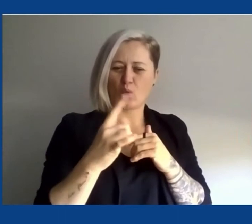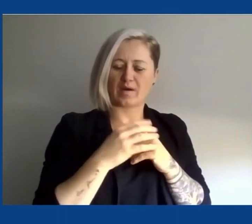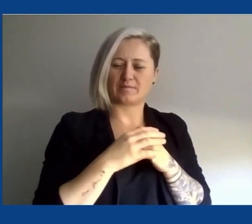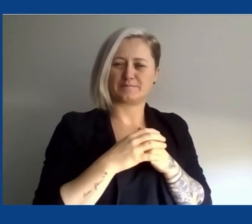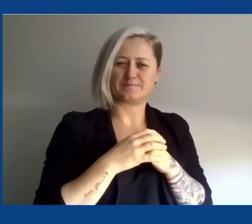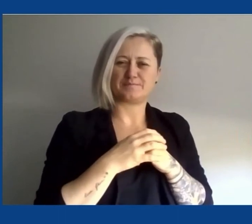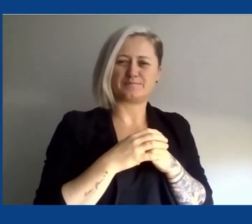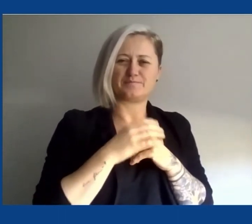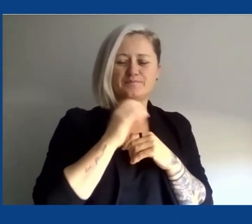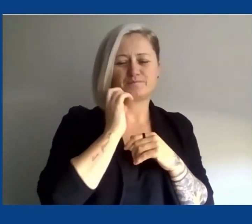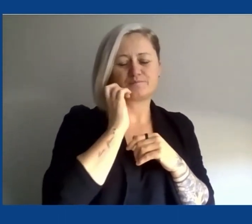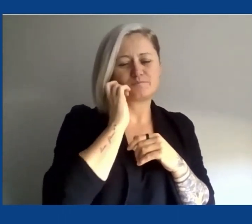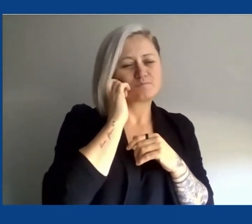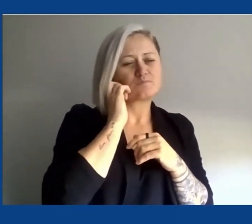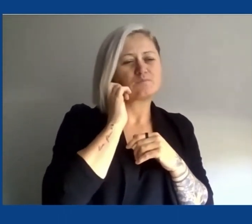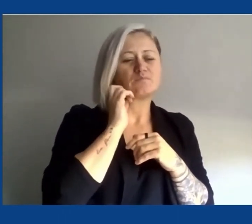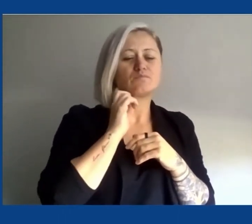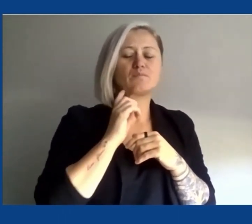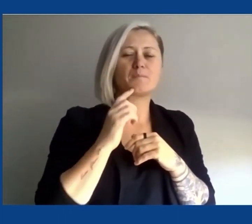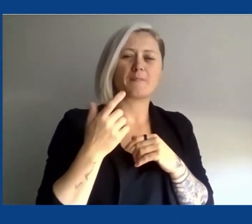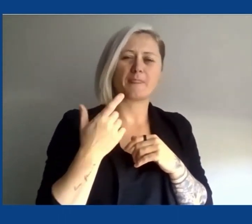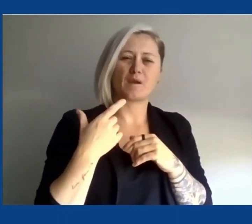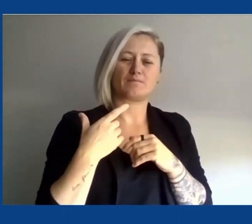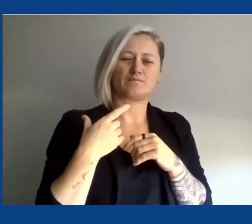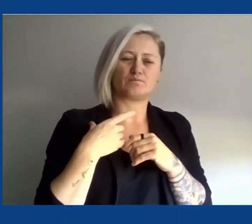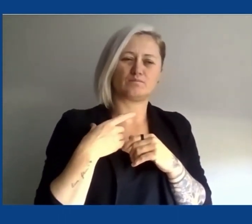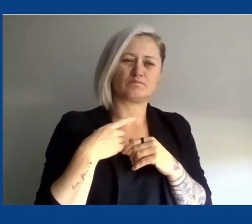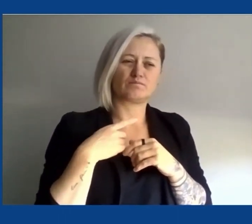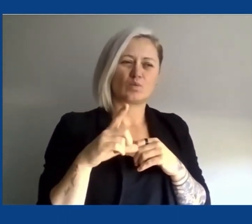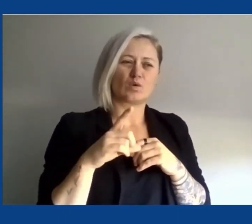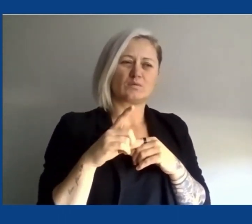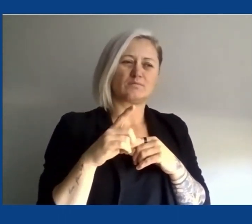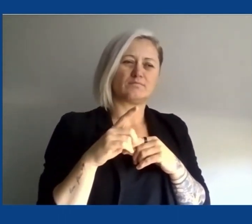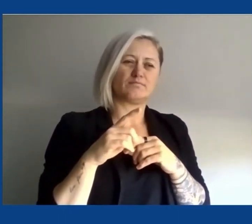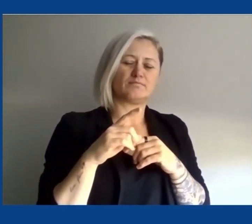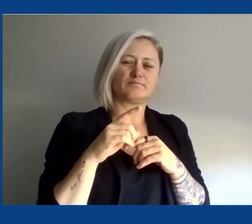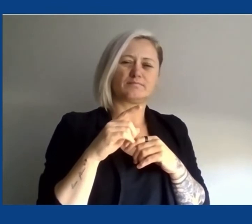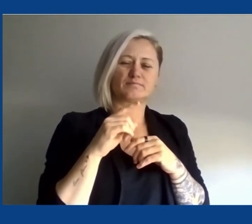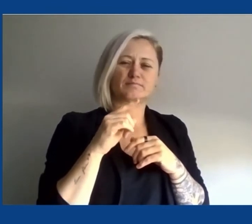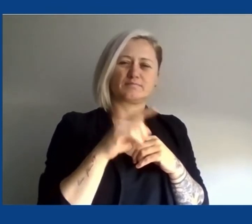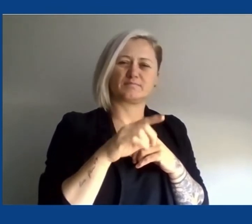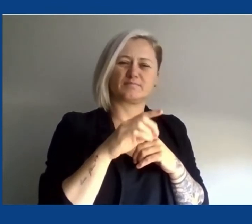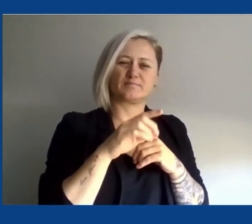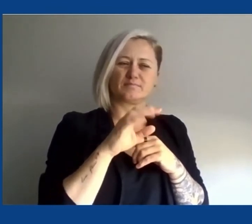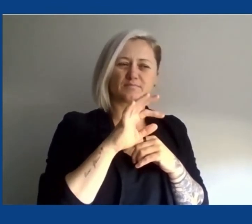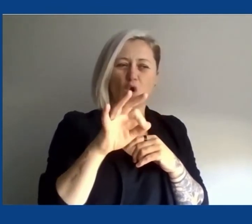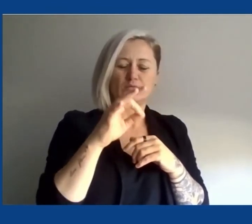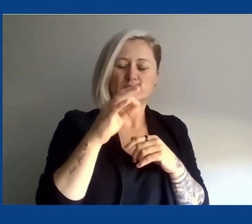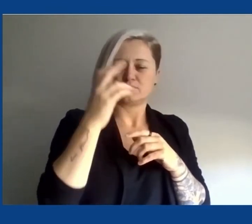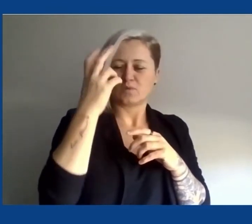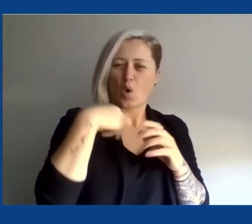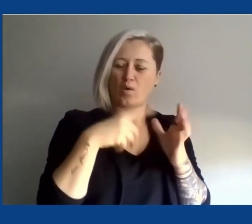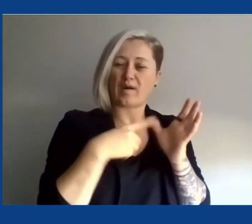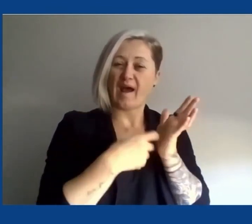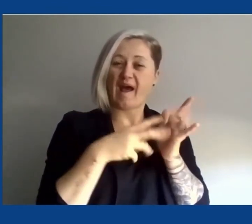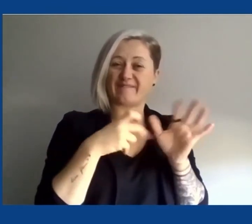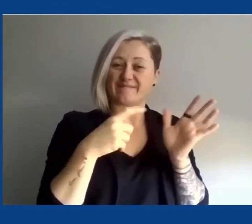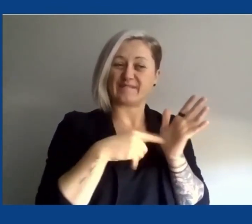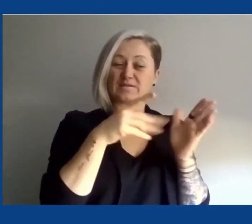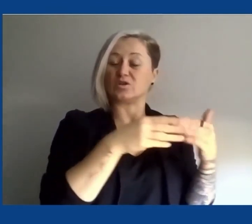Look, and I want to stress that customary law is not a historic artifact. It guides people in